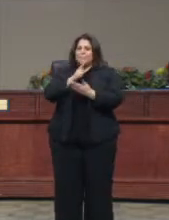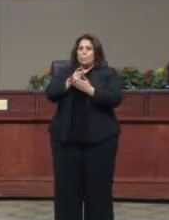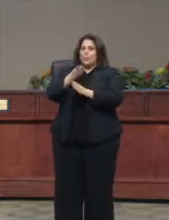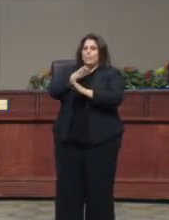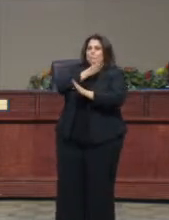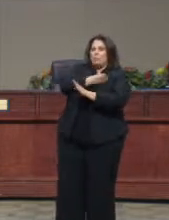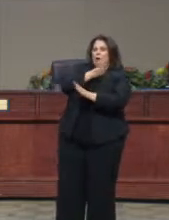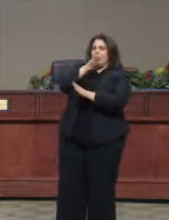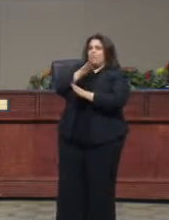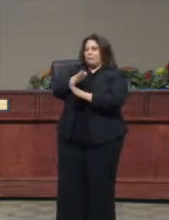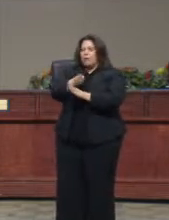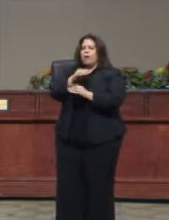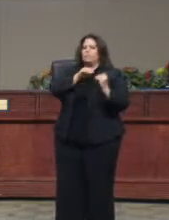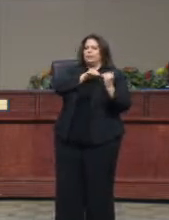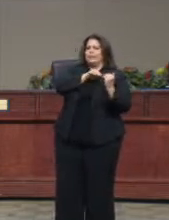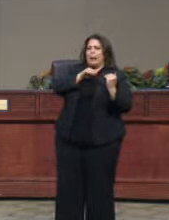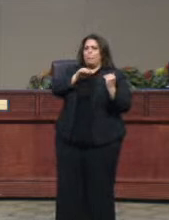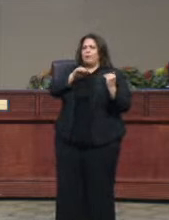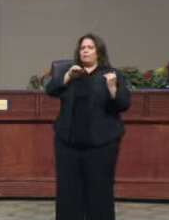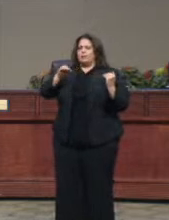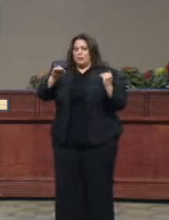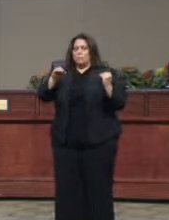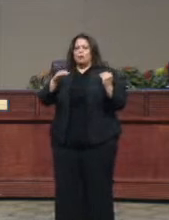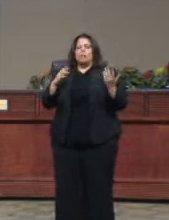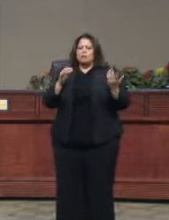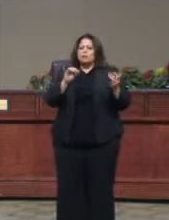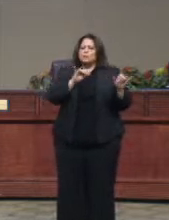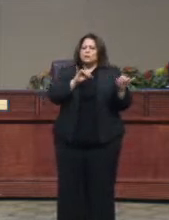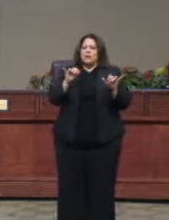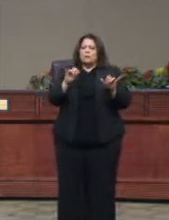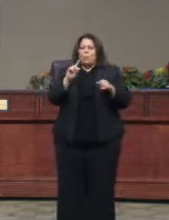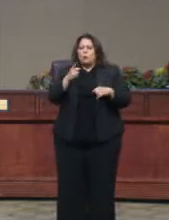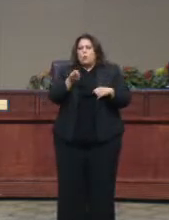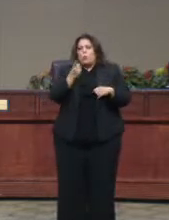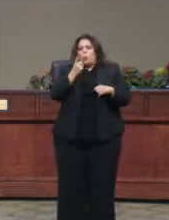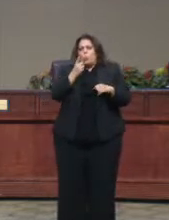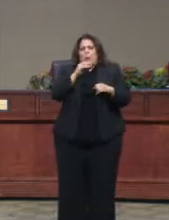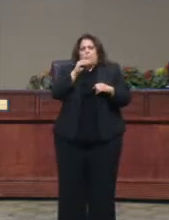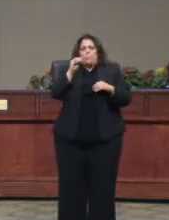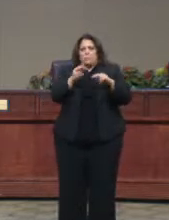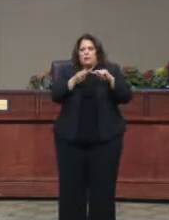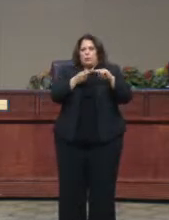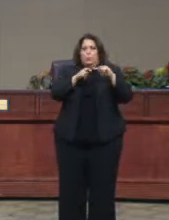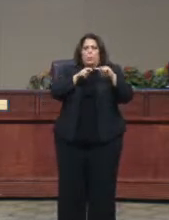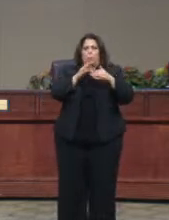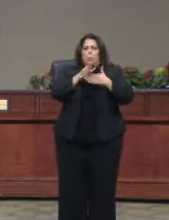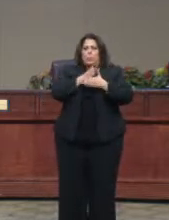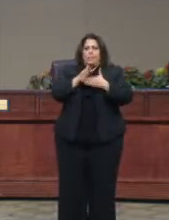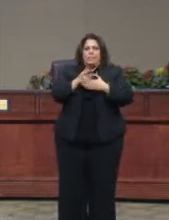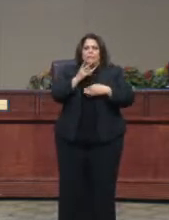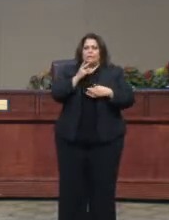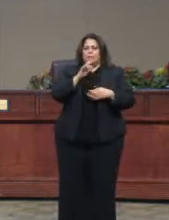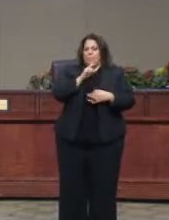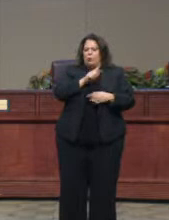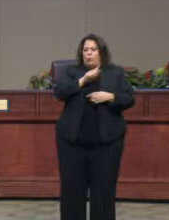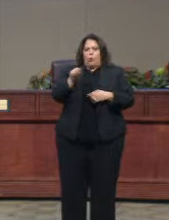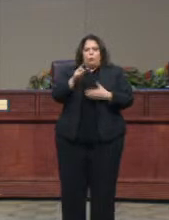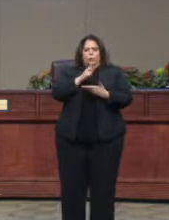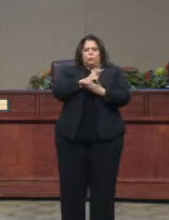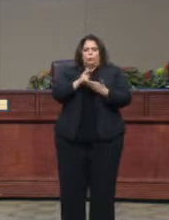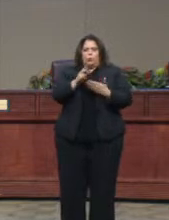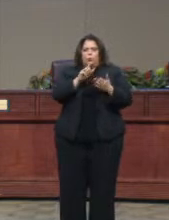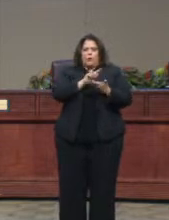very stable. We only have a 1% growth within those weeks. And that's